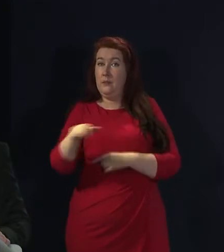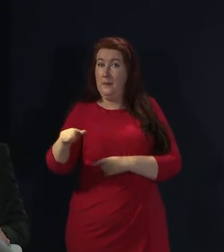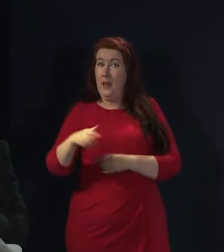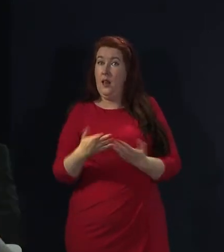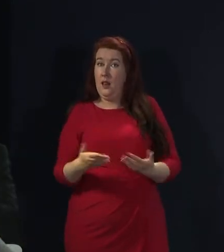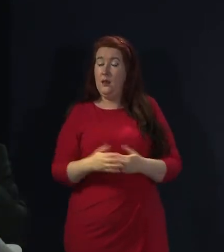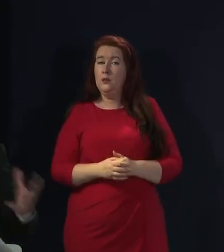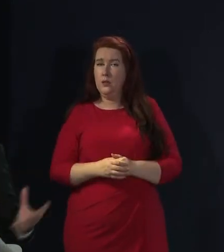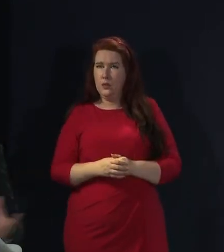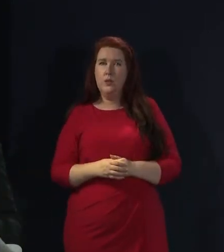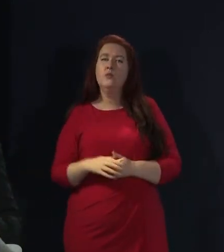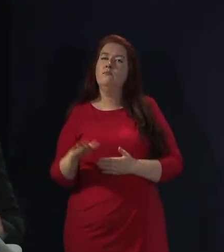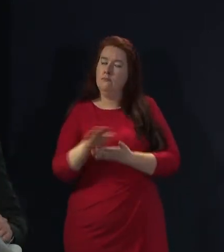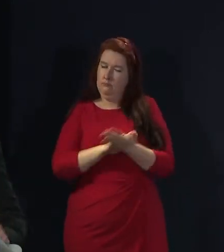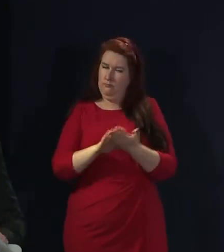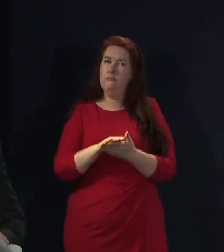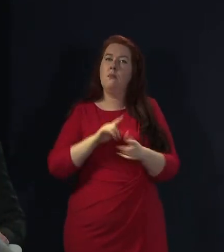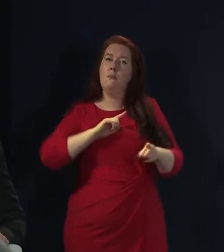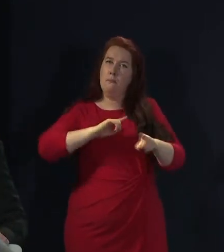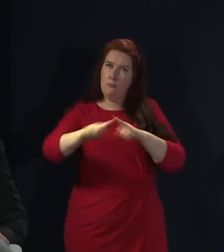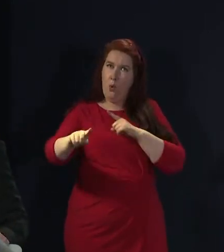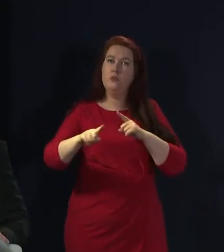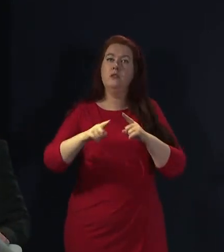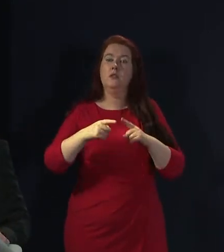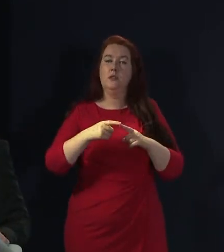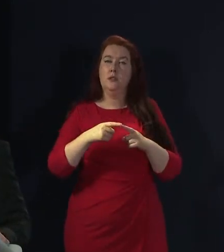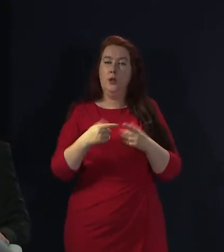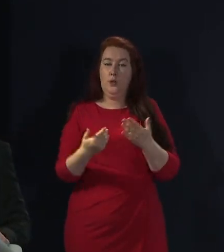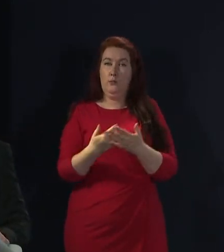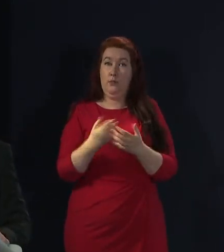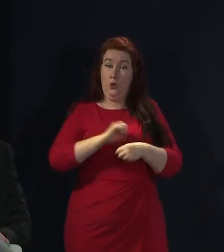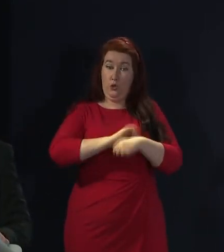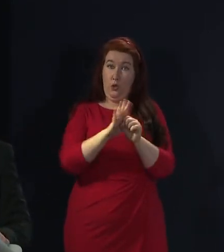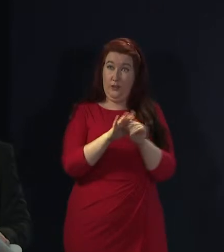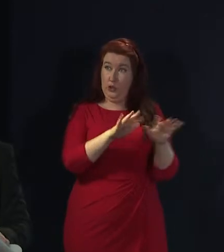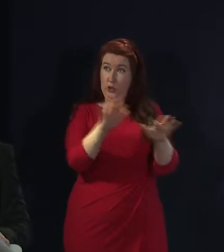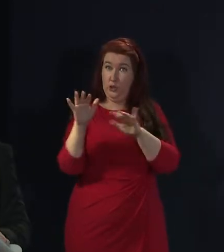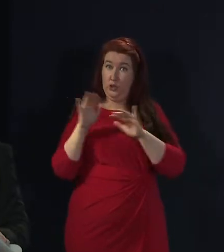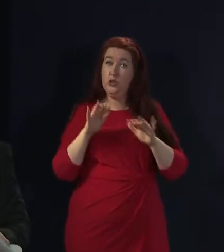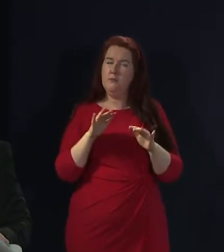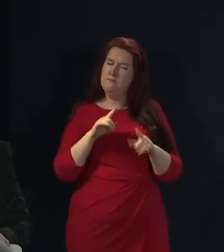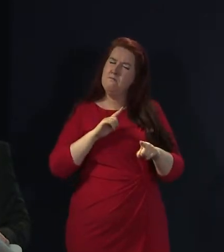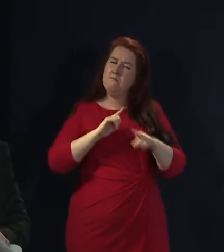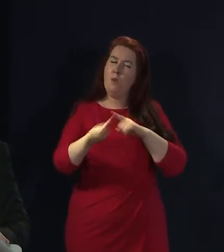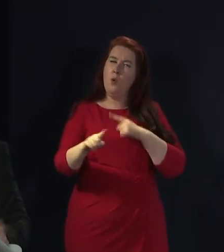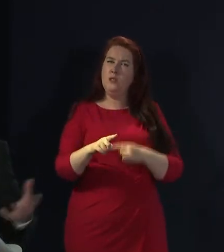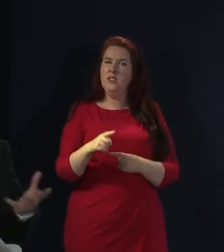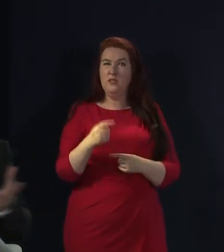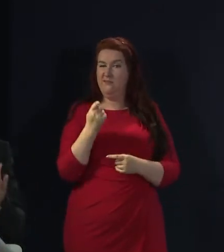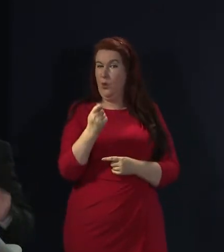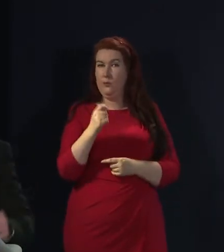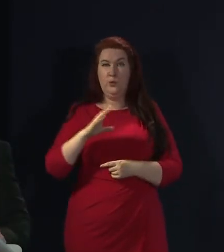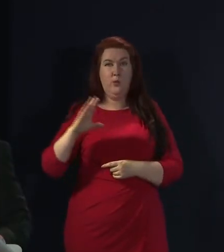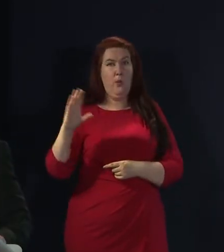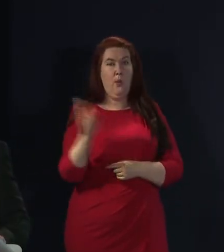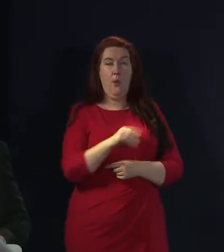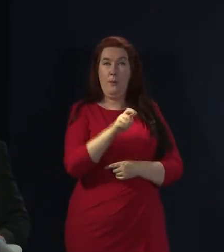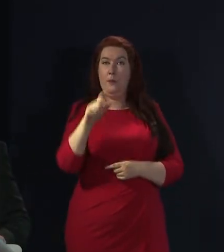now. So by far the predominant virus that we're seeing, and it's almost certain that the majority, if not almost all of